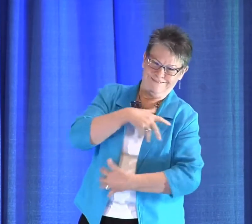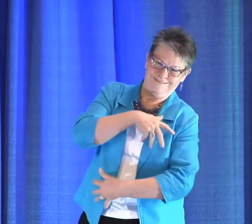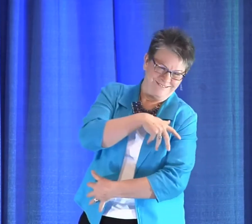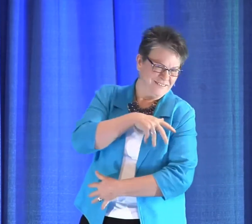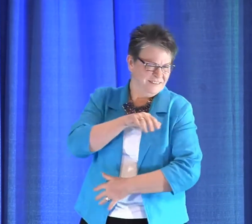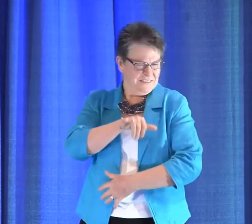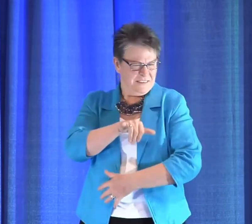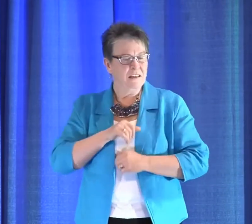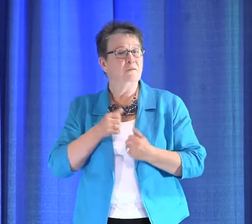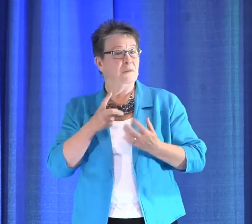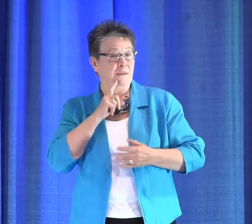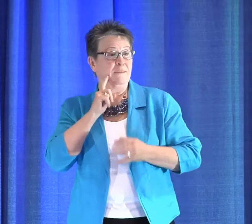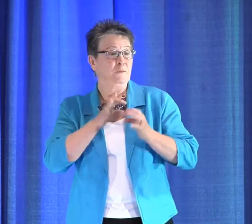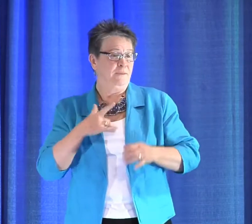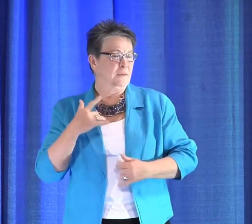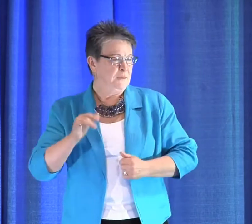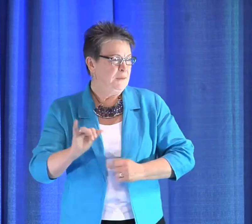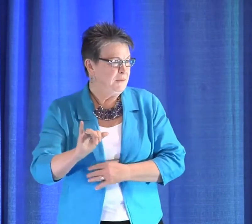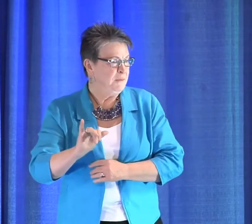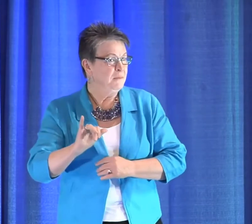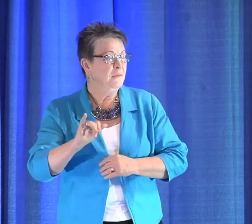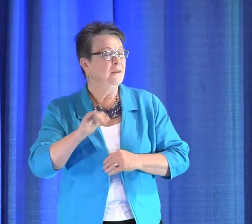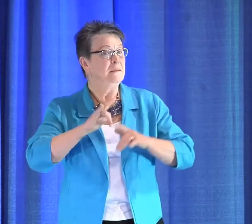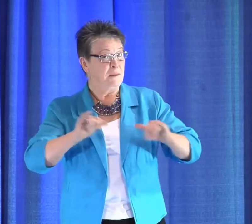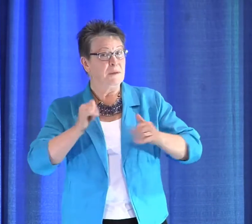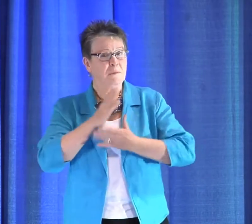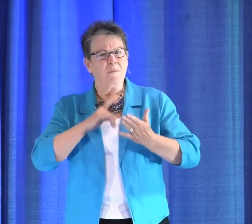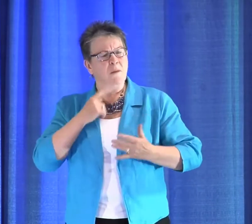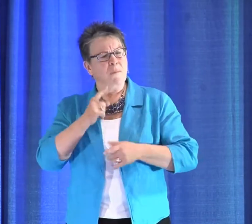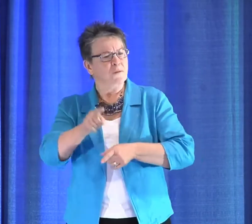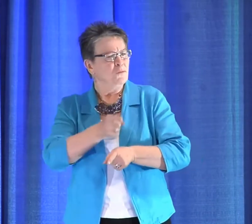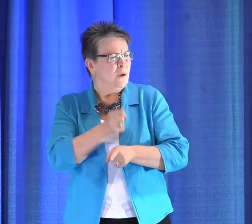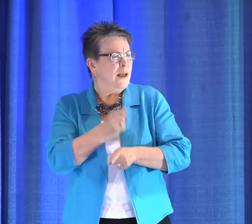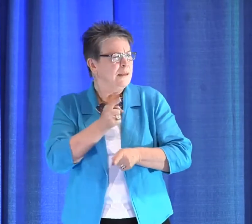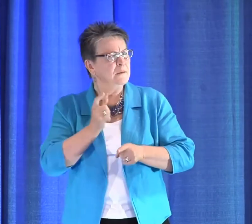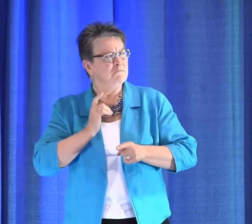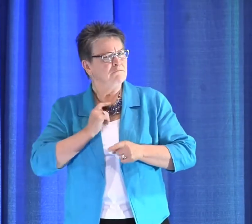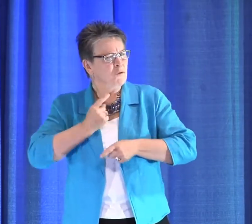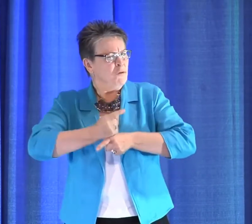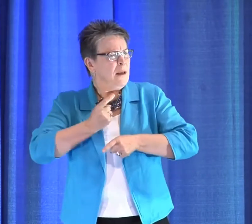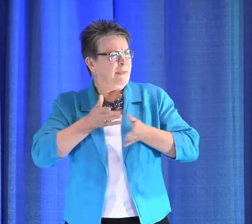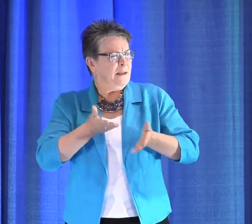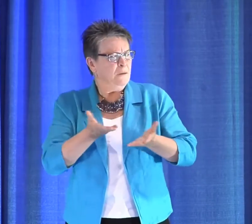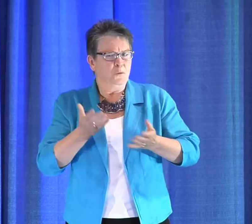field. Whether it was the conduit method or the interprofessional method, it was hearing interpreters that decided what was the right way to